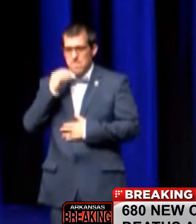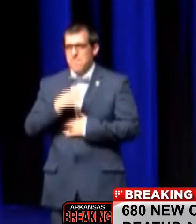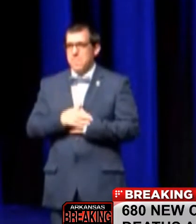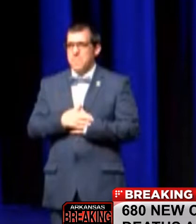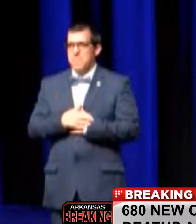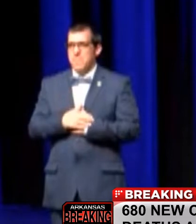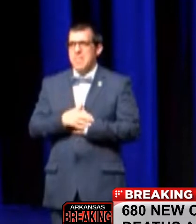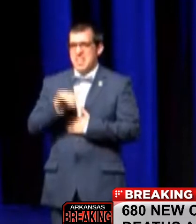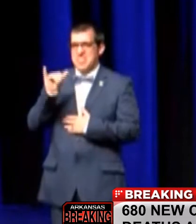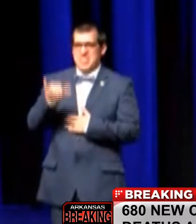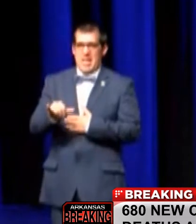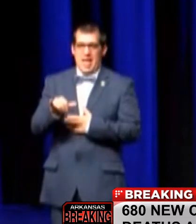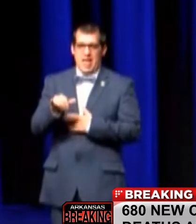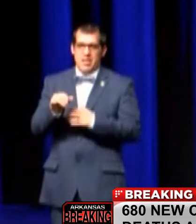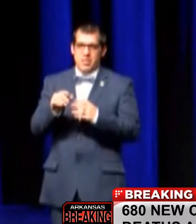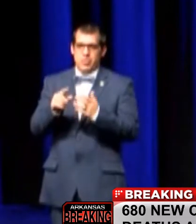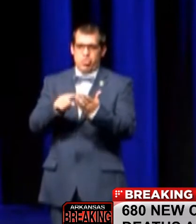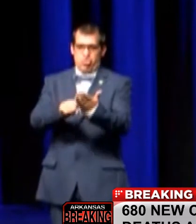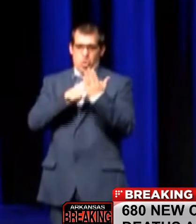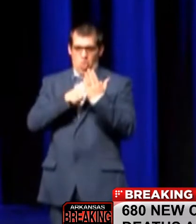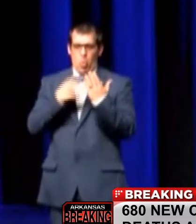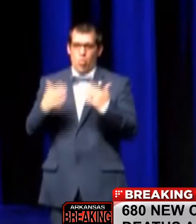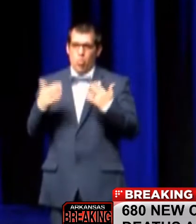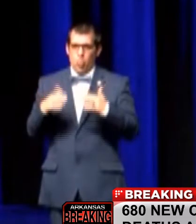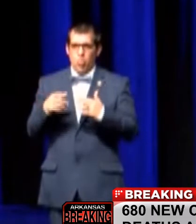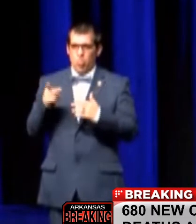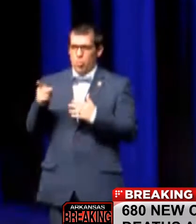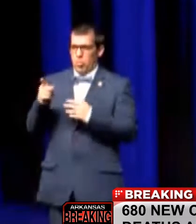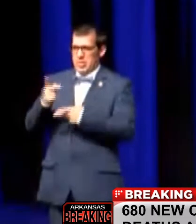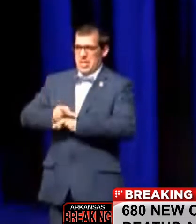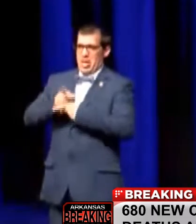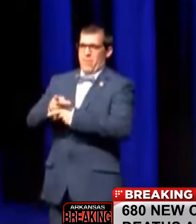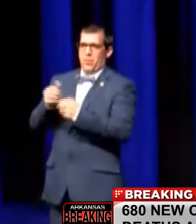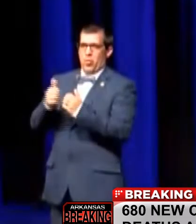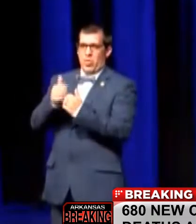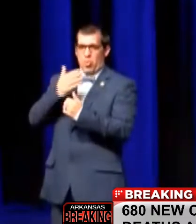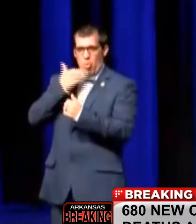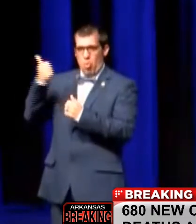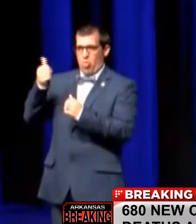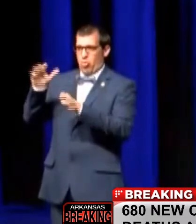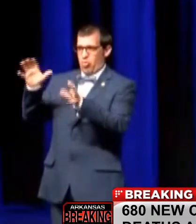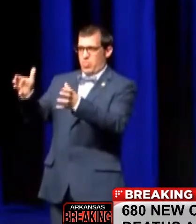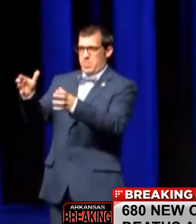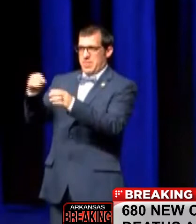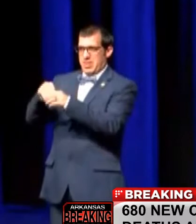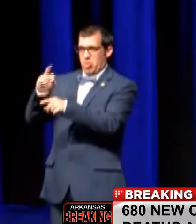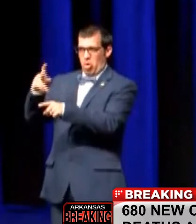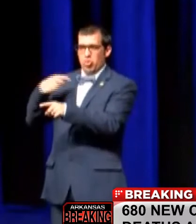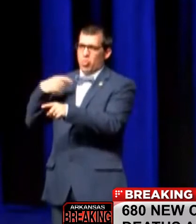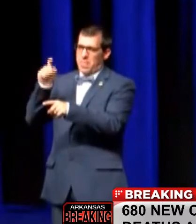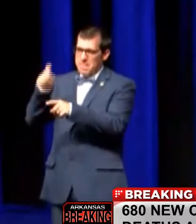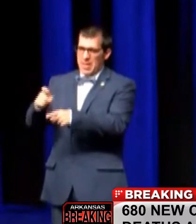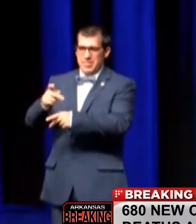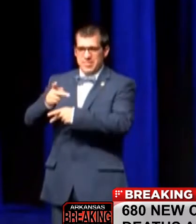the great vulnerability of our older population in Arkansas, and we must do everything we can to protect